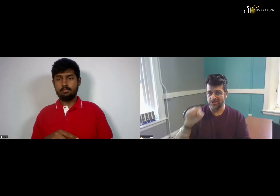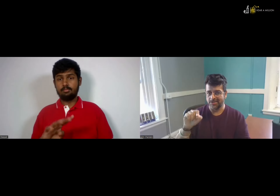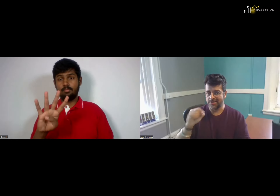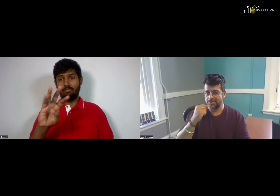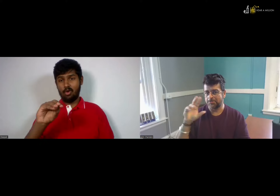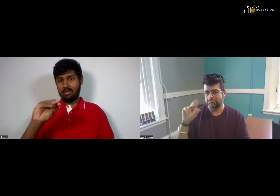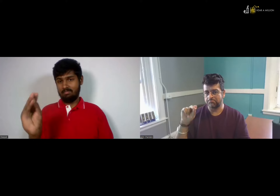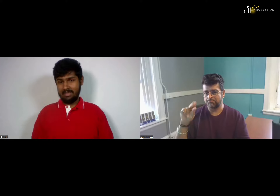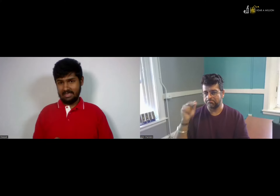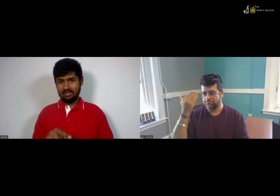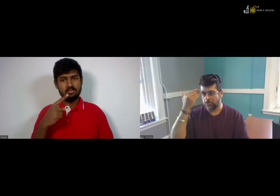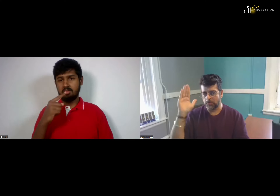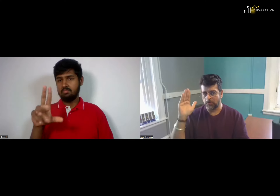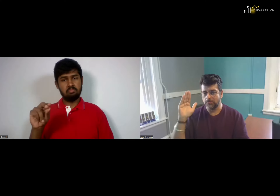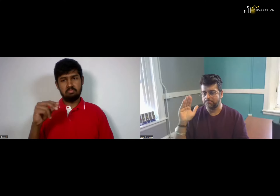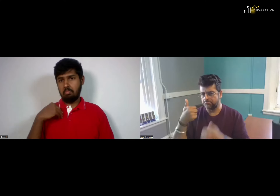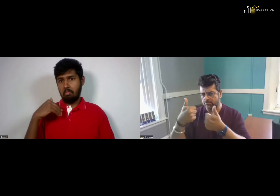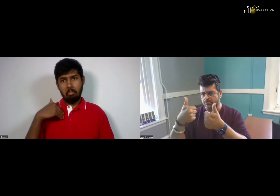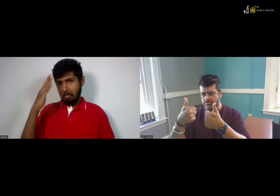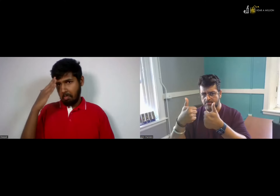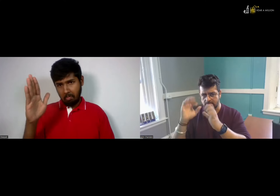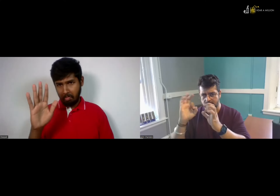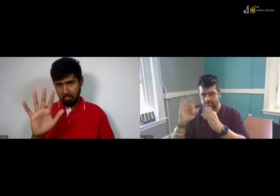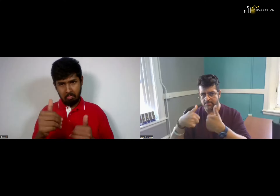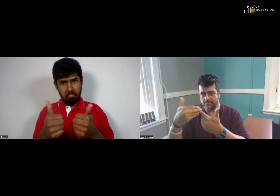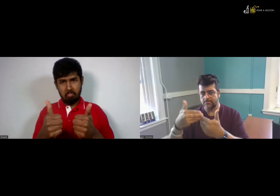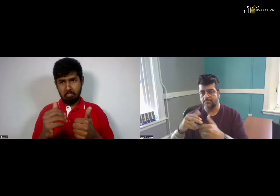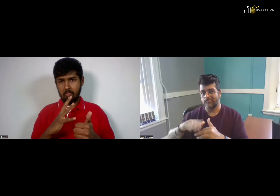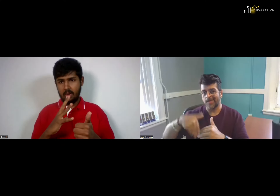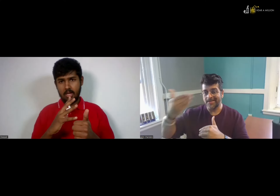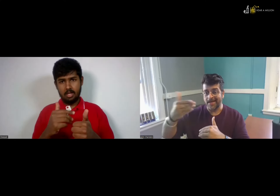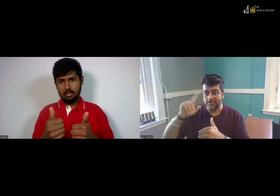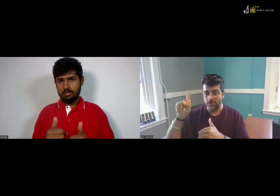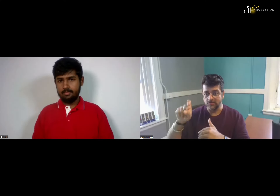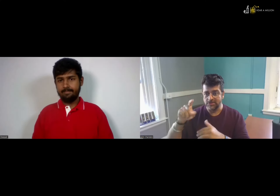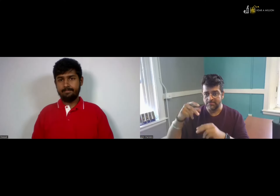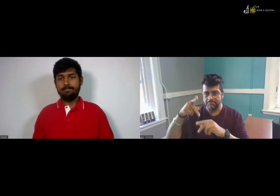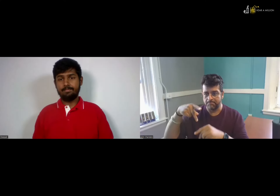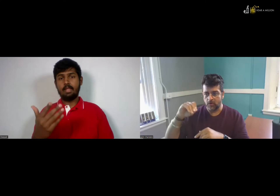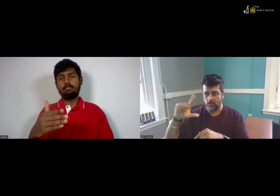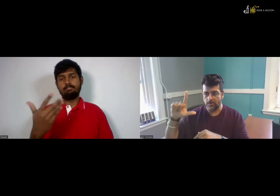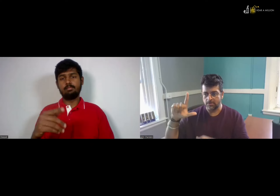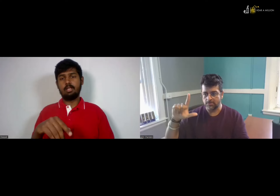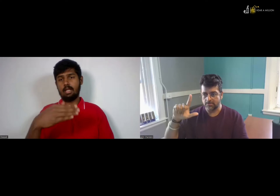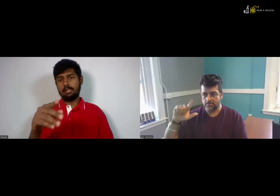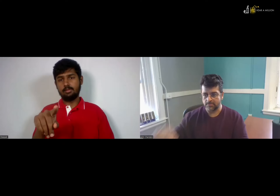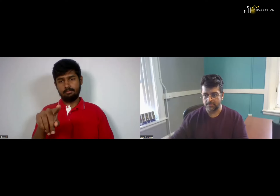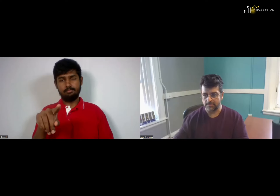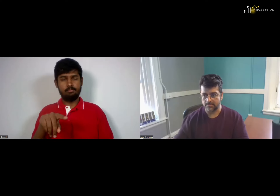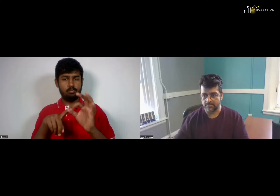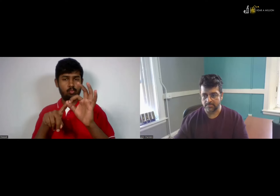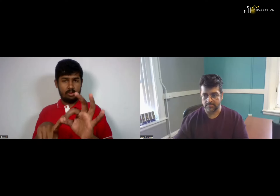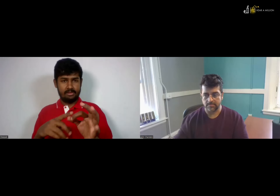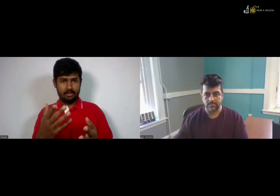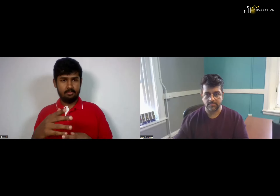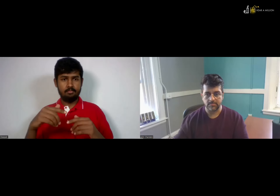and 40% have said that they don't really understand what that is. That's fine. Next question. Next question, please. Next